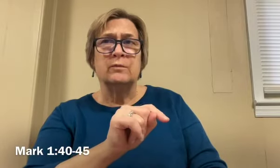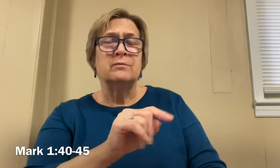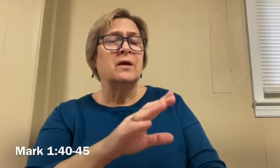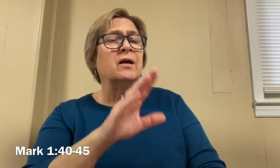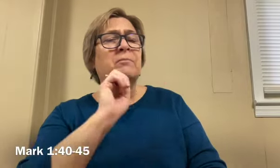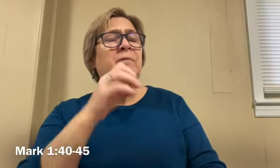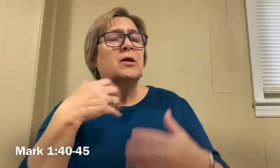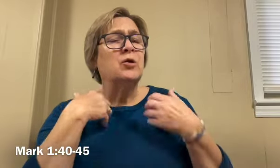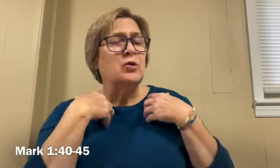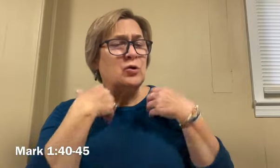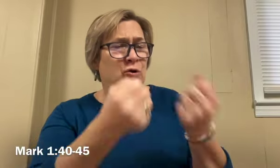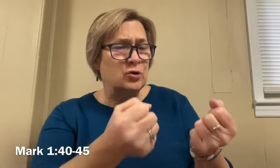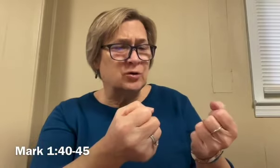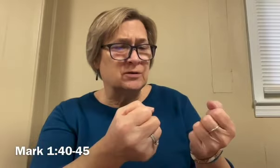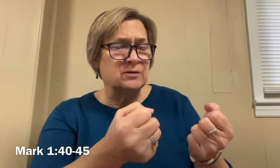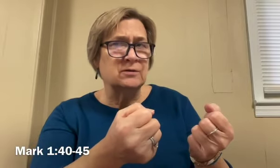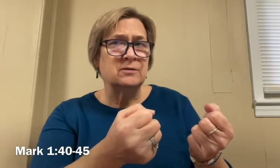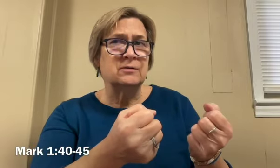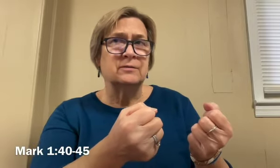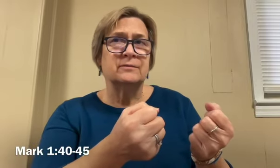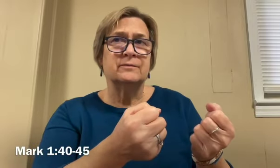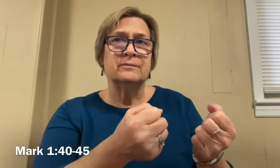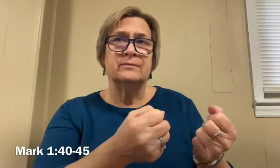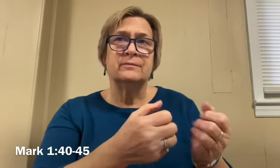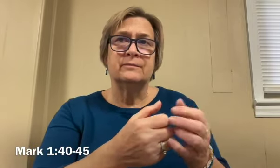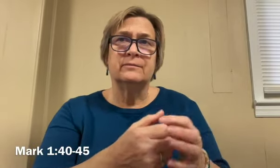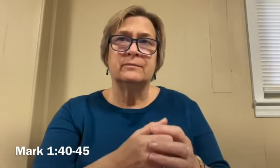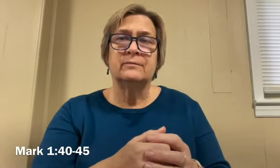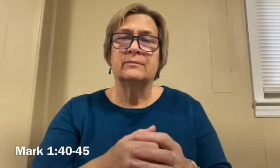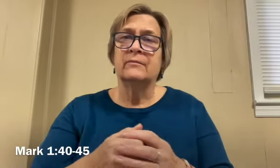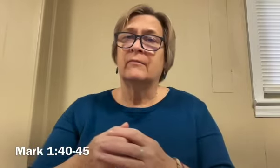"I do will it. Be made clean."